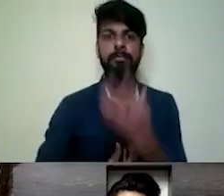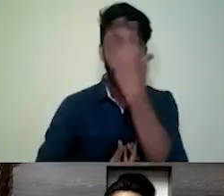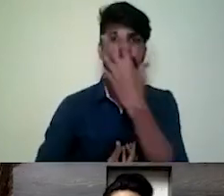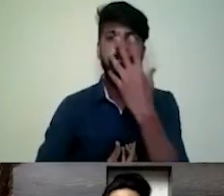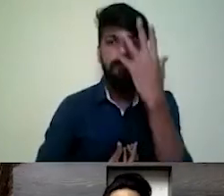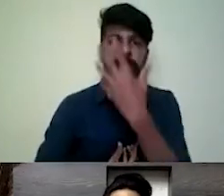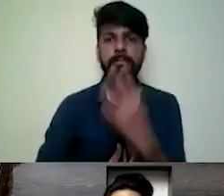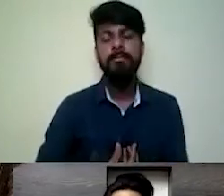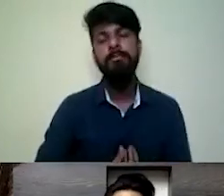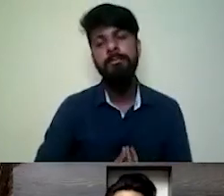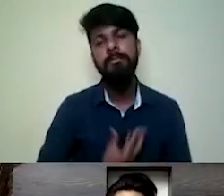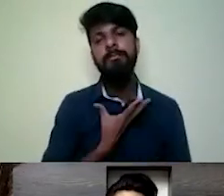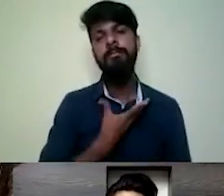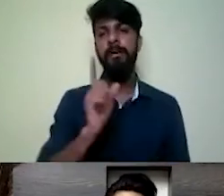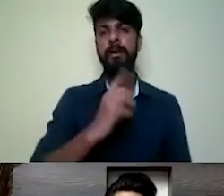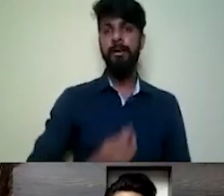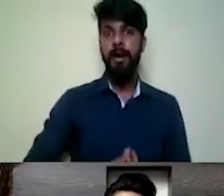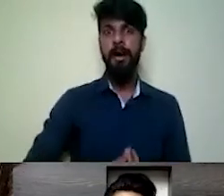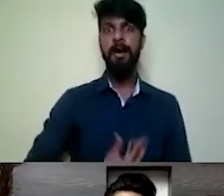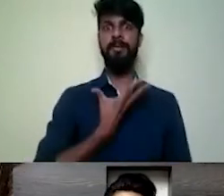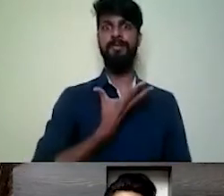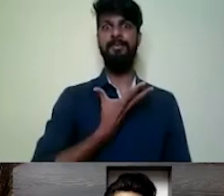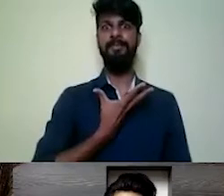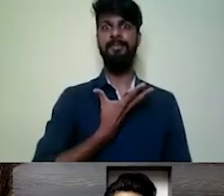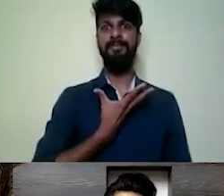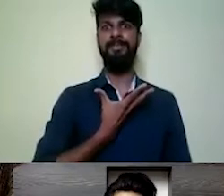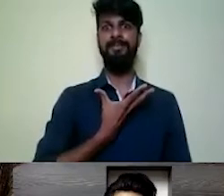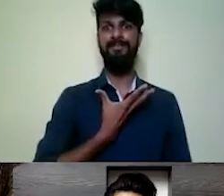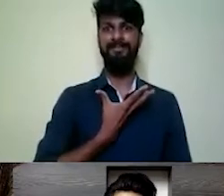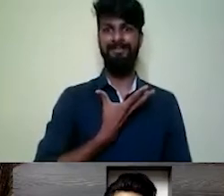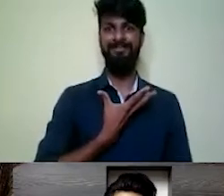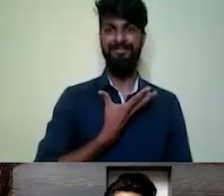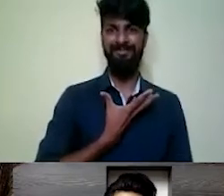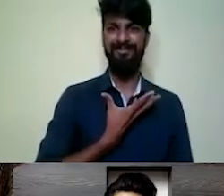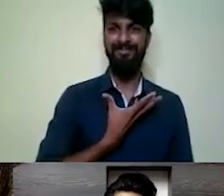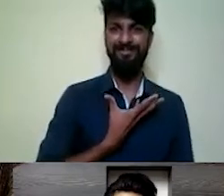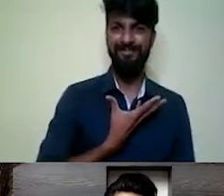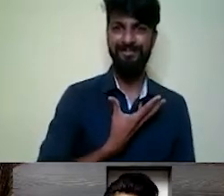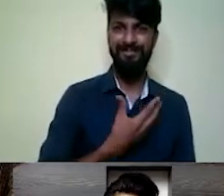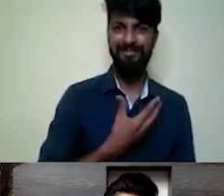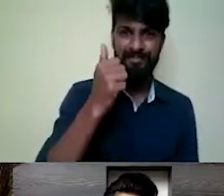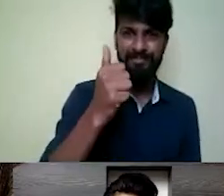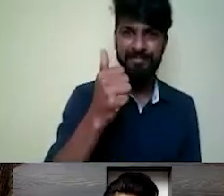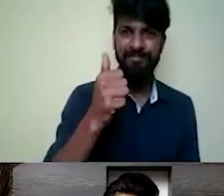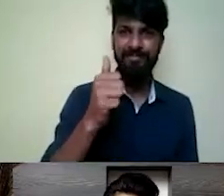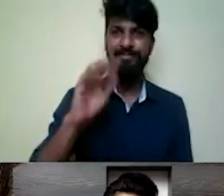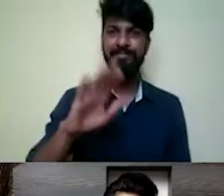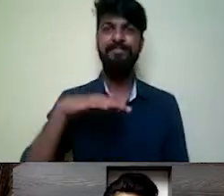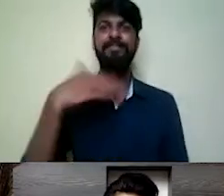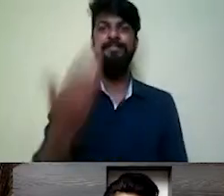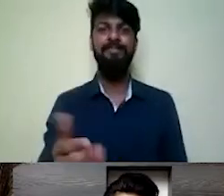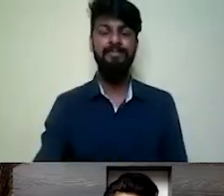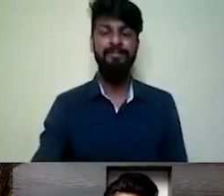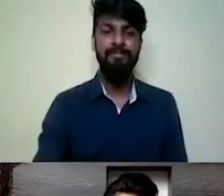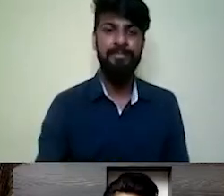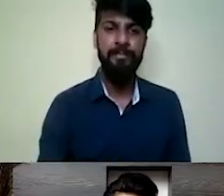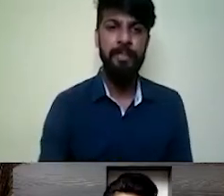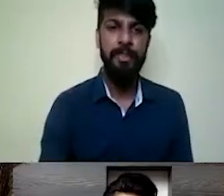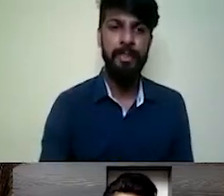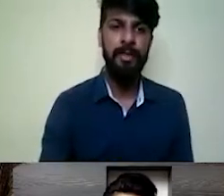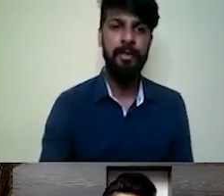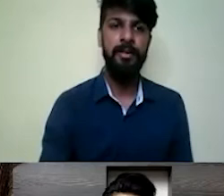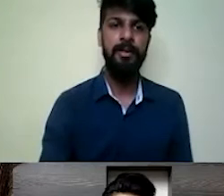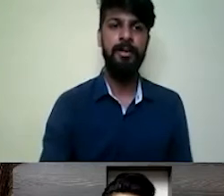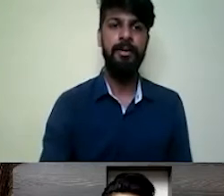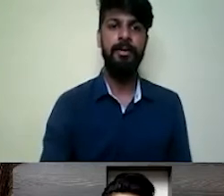happy. You can't show that you're sad and sign happy. You have to look happy while you're signing happy. Great. Okay.